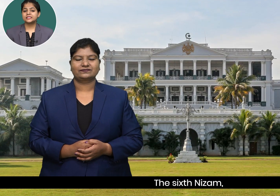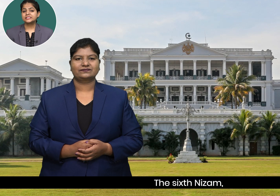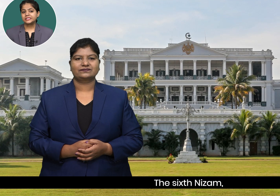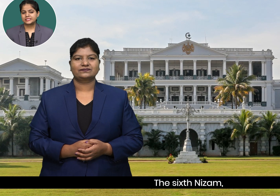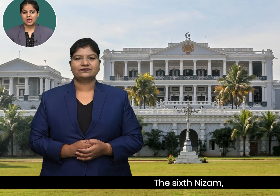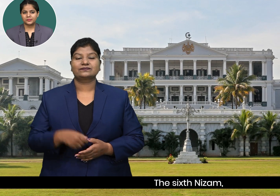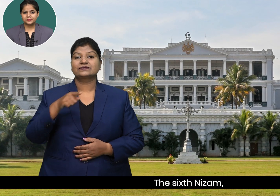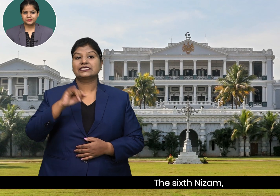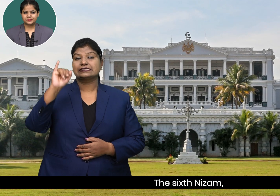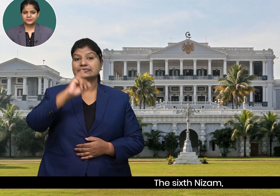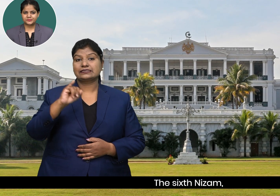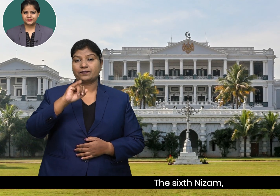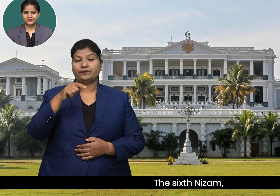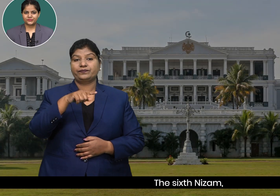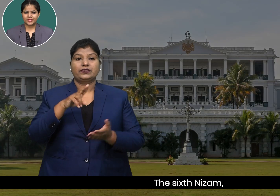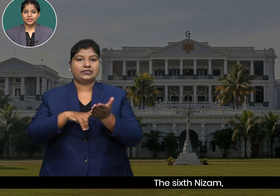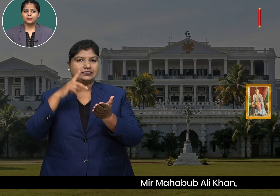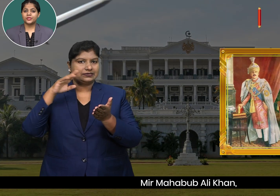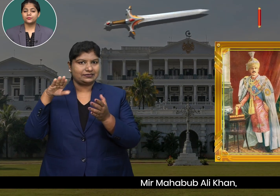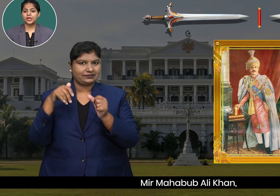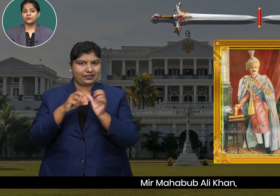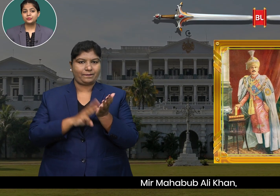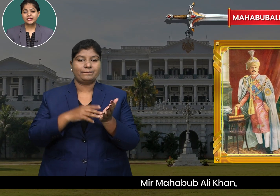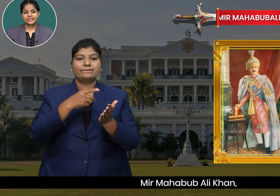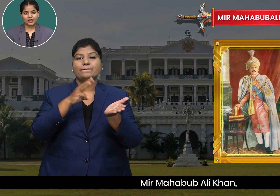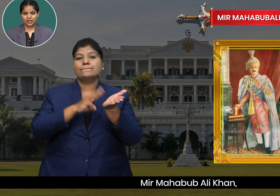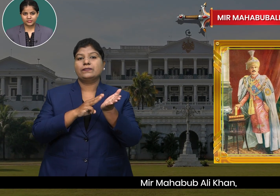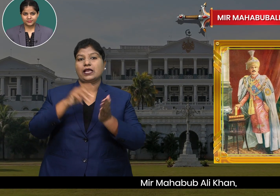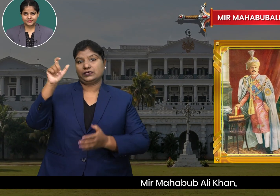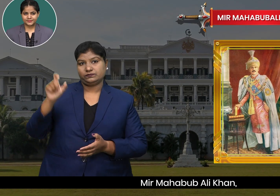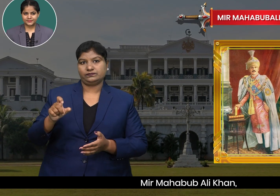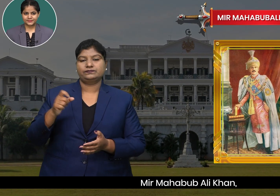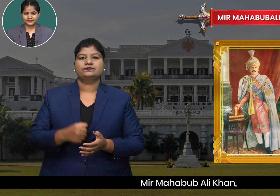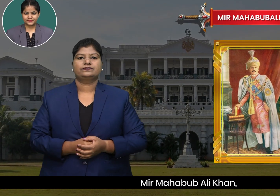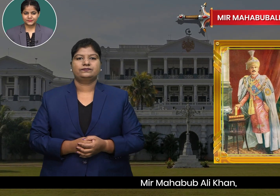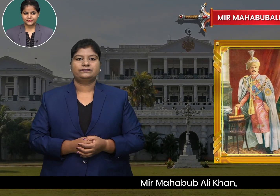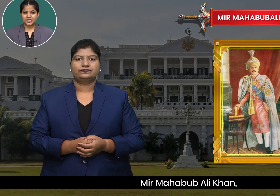The sixth Nizam, Mir Mehboob Ali Khan,